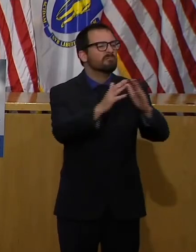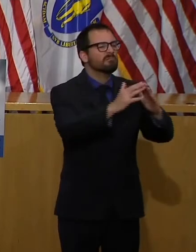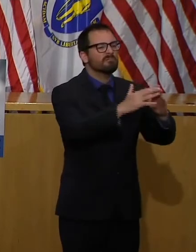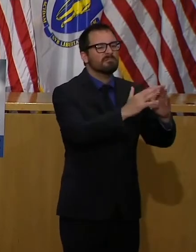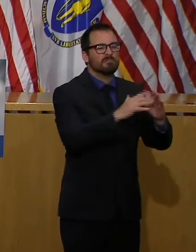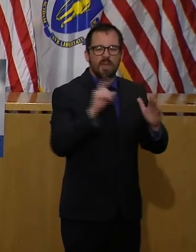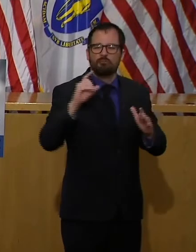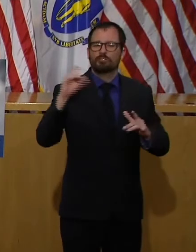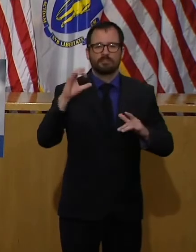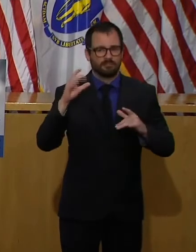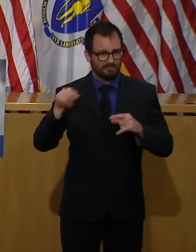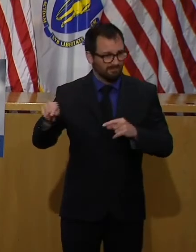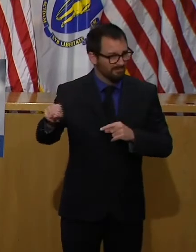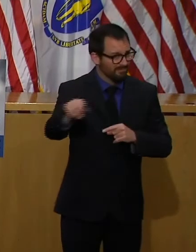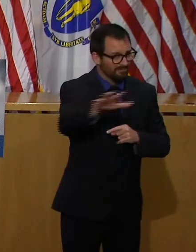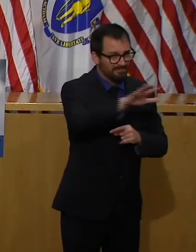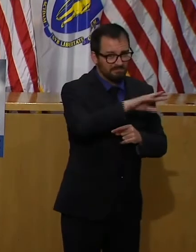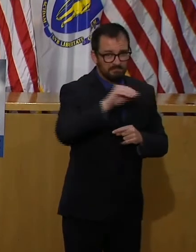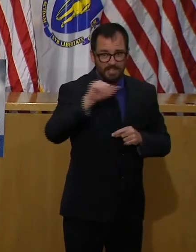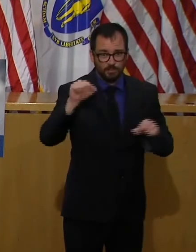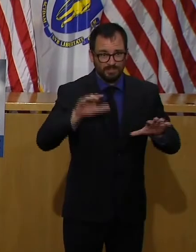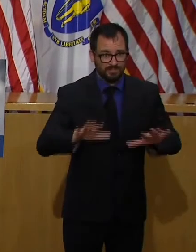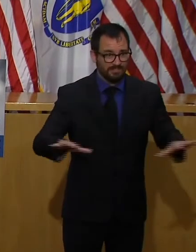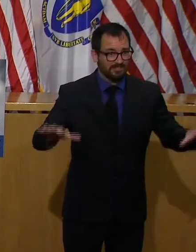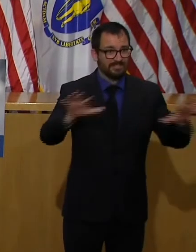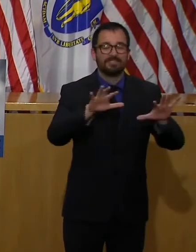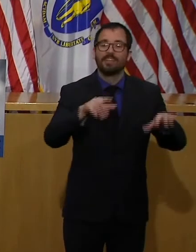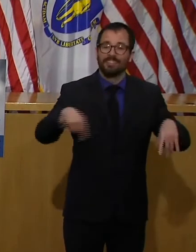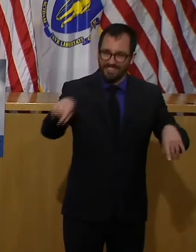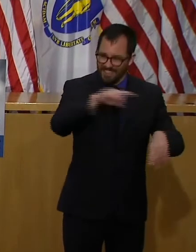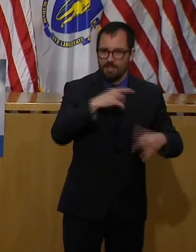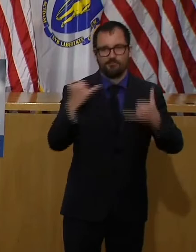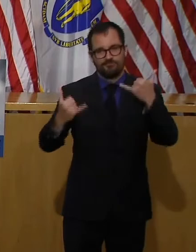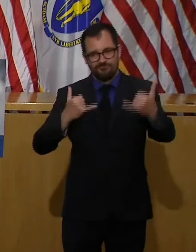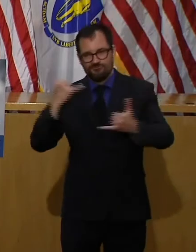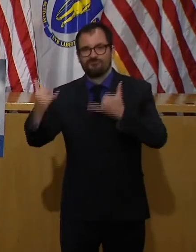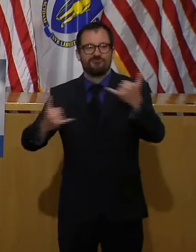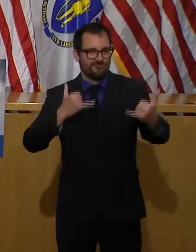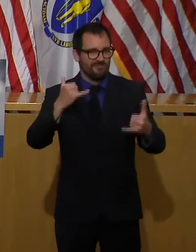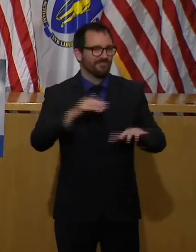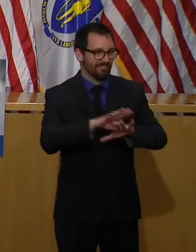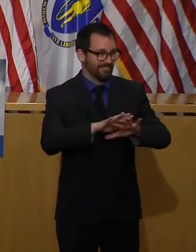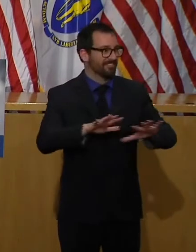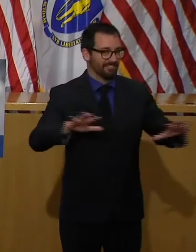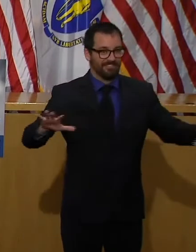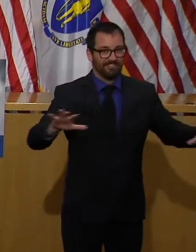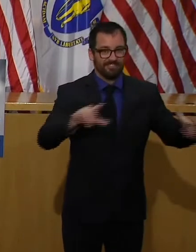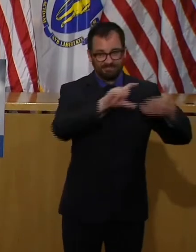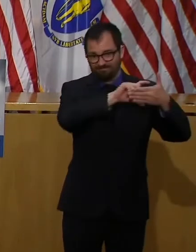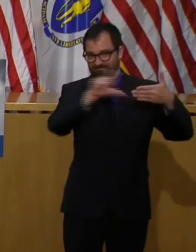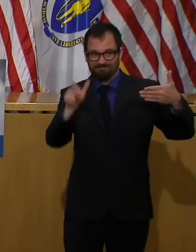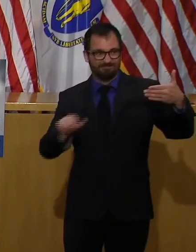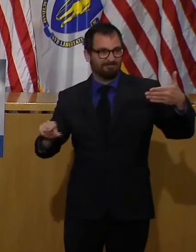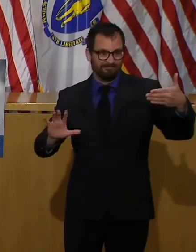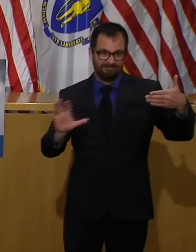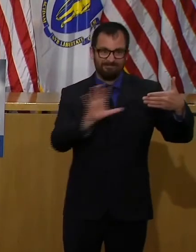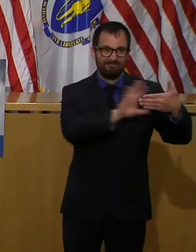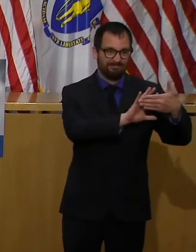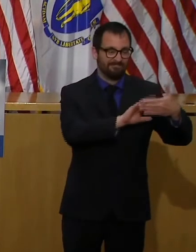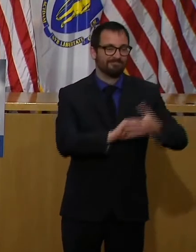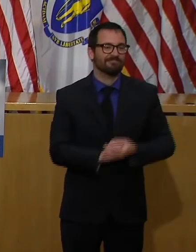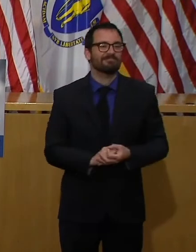heard, so many are overwhelmed from their daily responsibilities in dealing with the surge, which is the importance of the Community Tracing